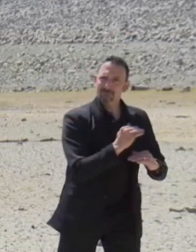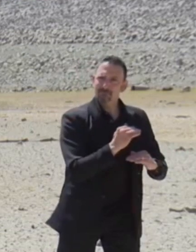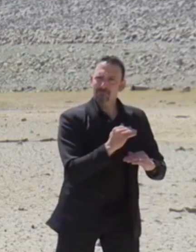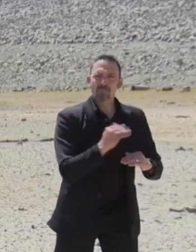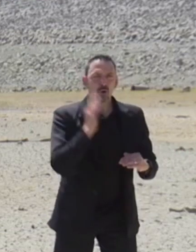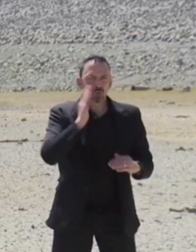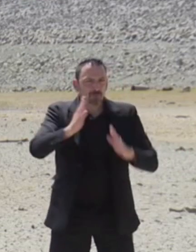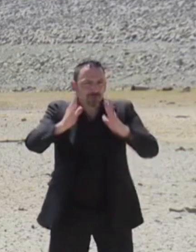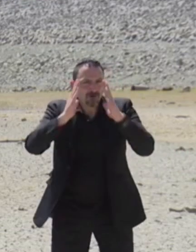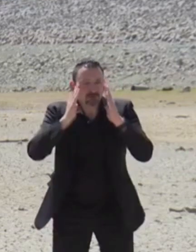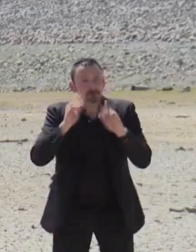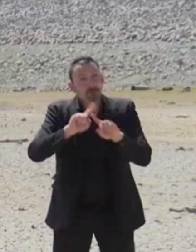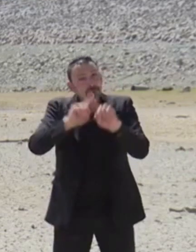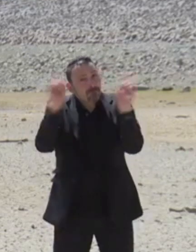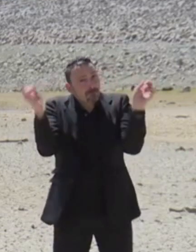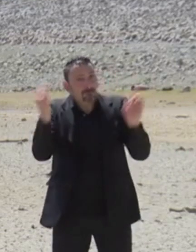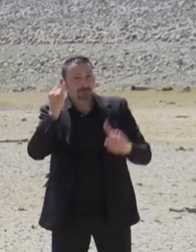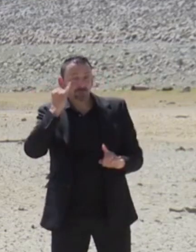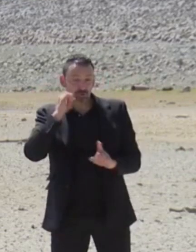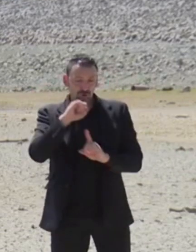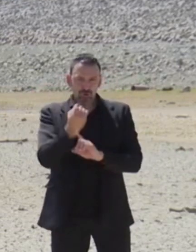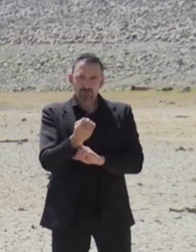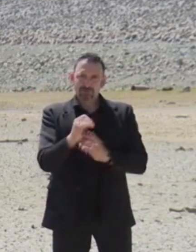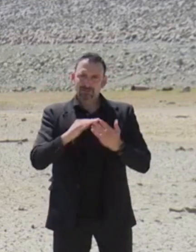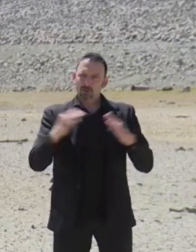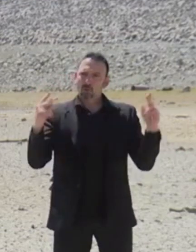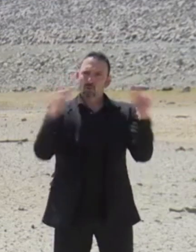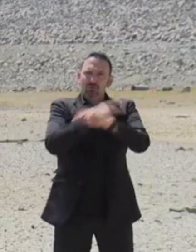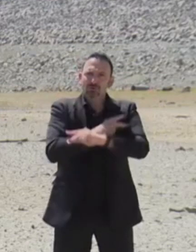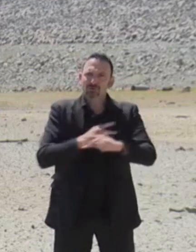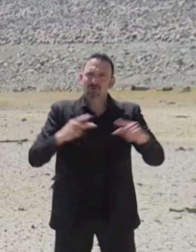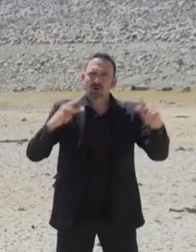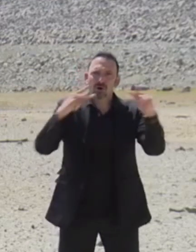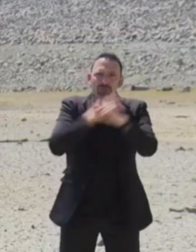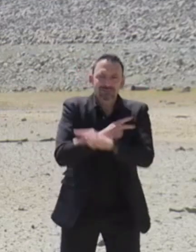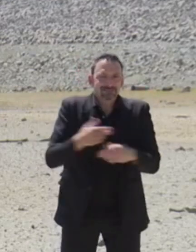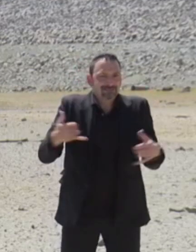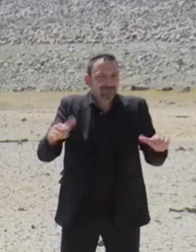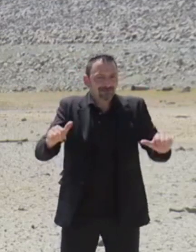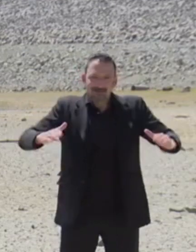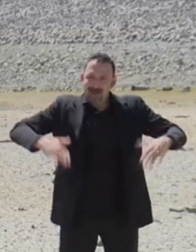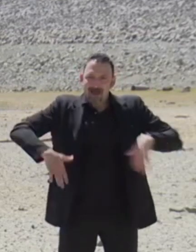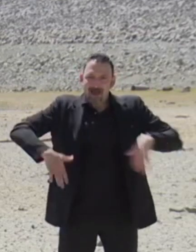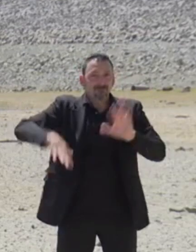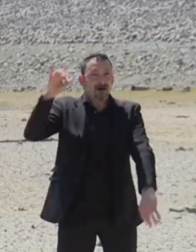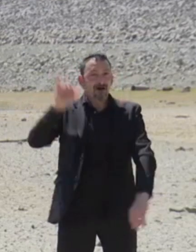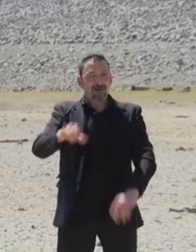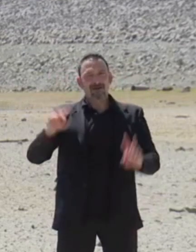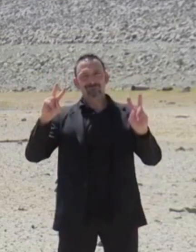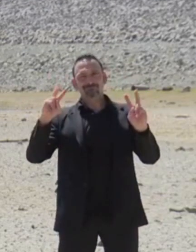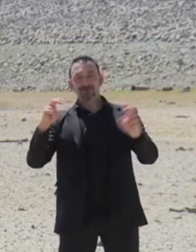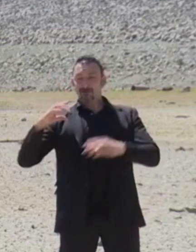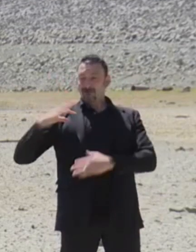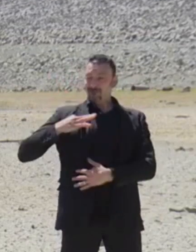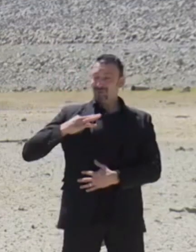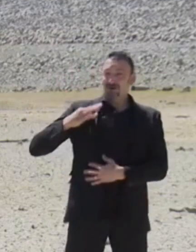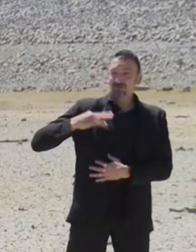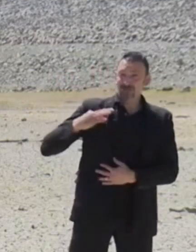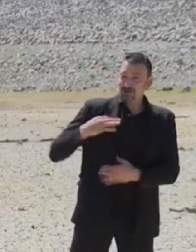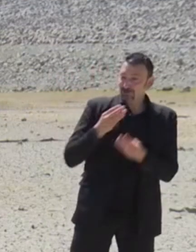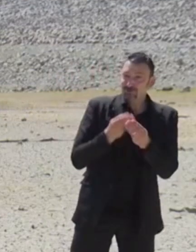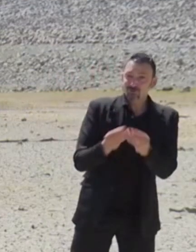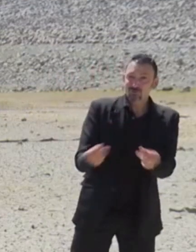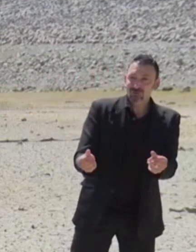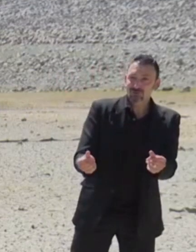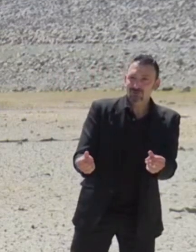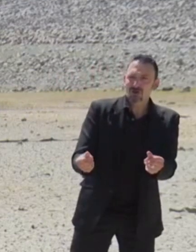if conditions continue to find themselves so extreme and we still haven't found that voluntary solution, as we say, on the local watershed to balance out these needs,